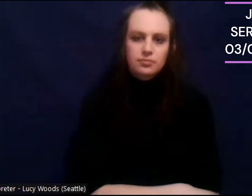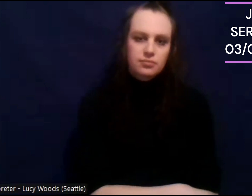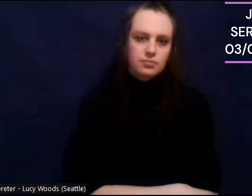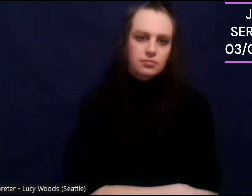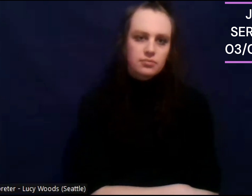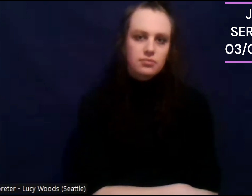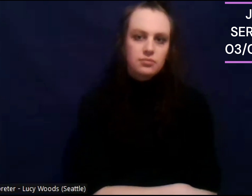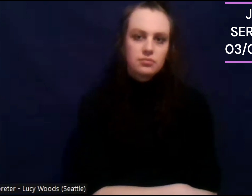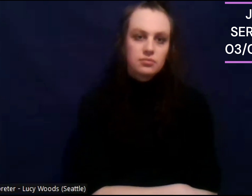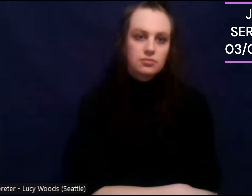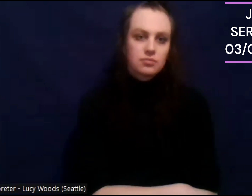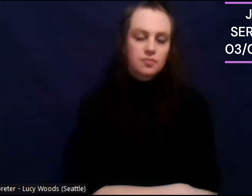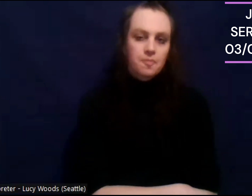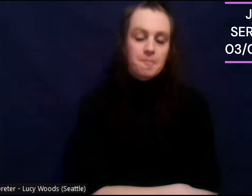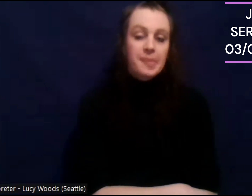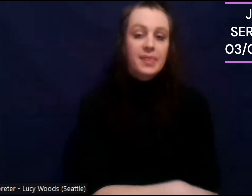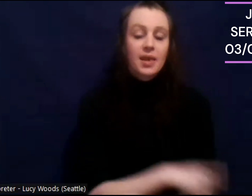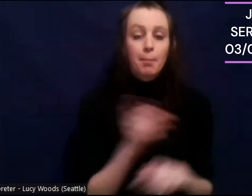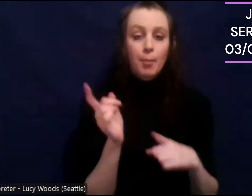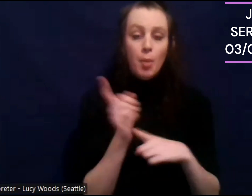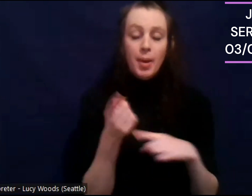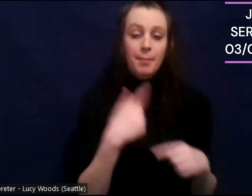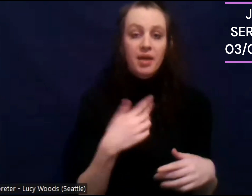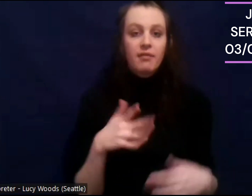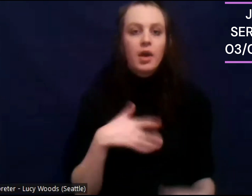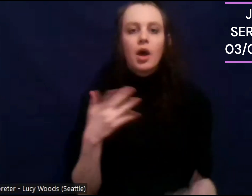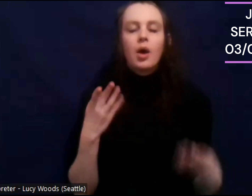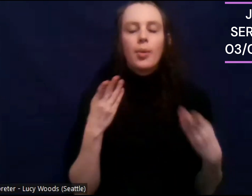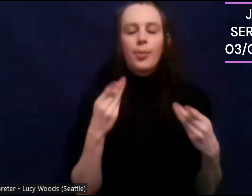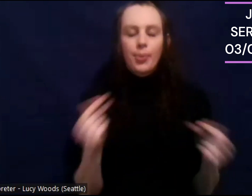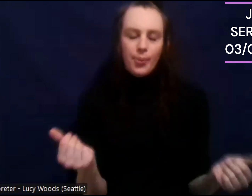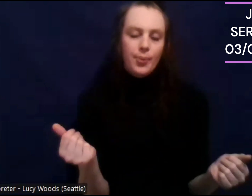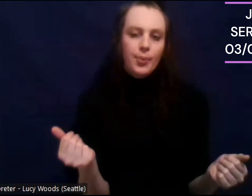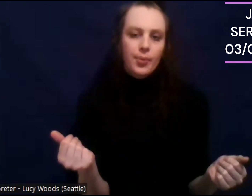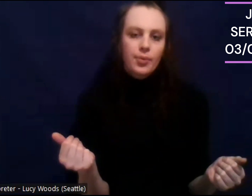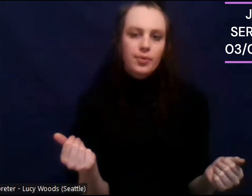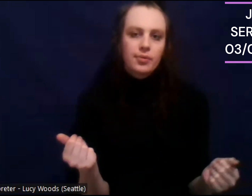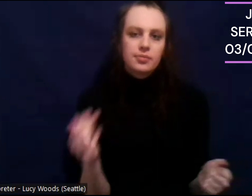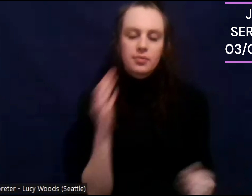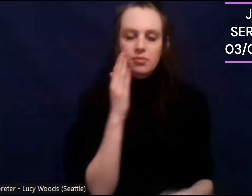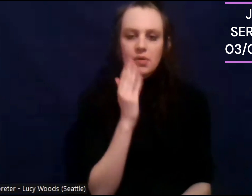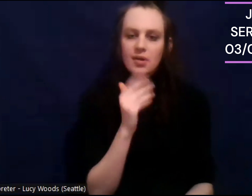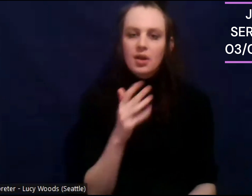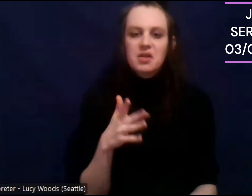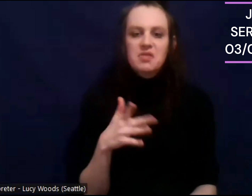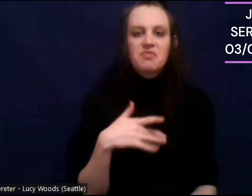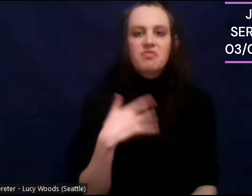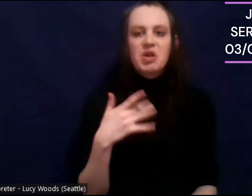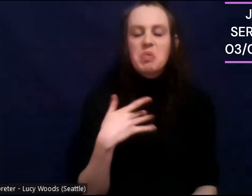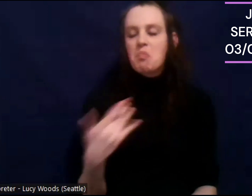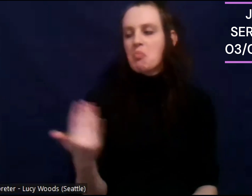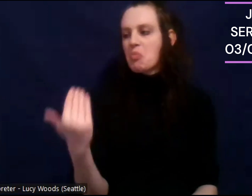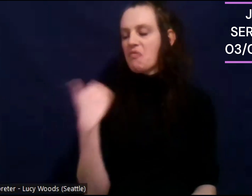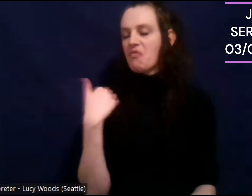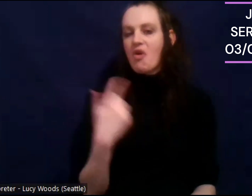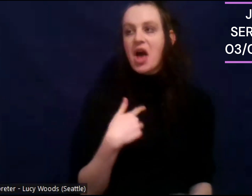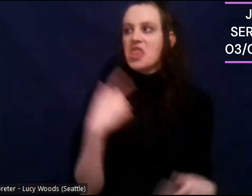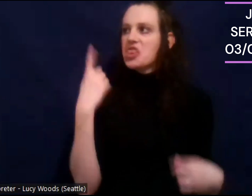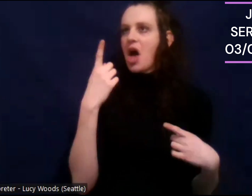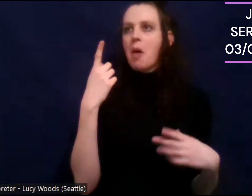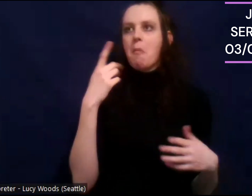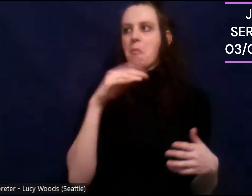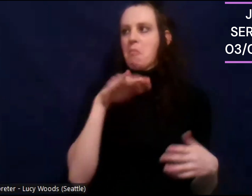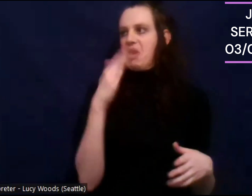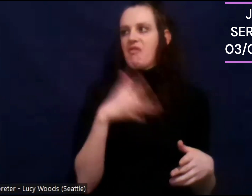The moments that I'm able to feel grace, the moments that I'm able to feel all the things that I thought that I would never be able to feel, are the